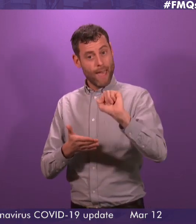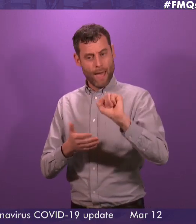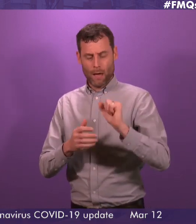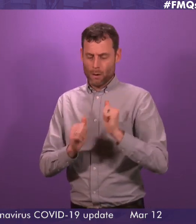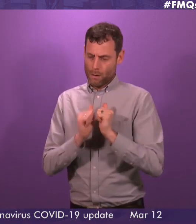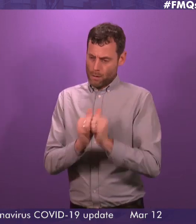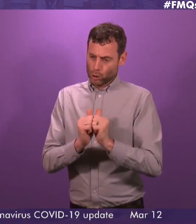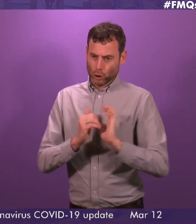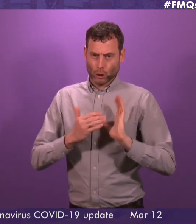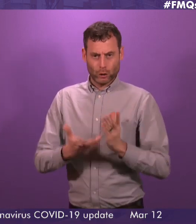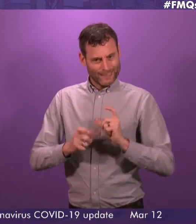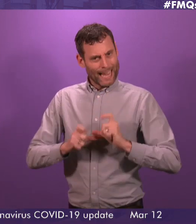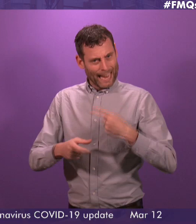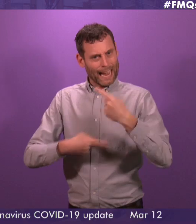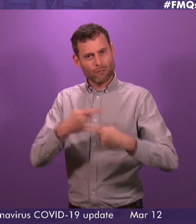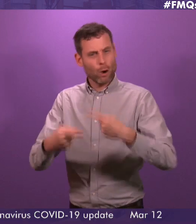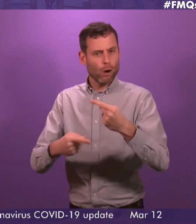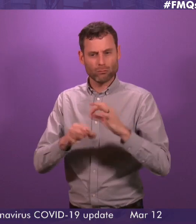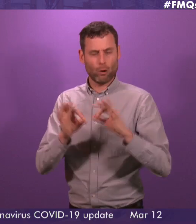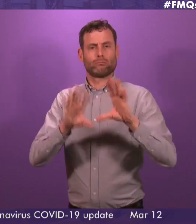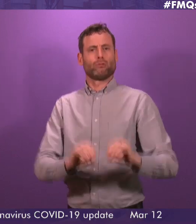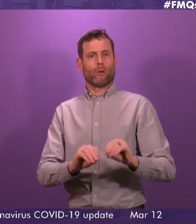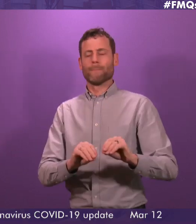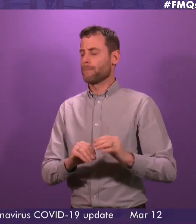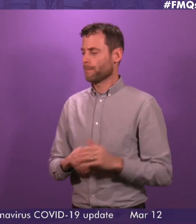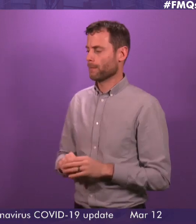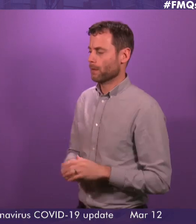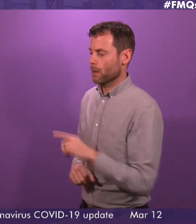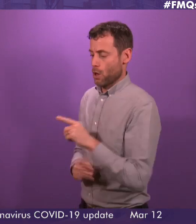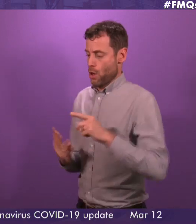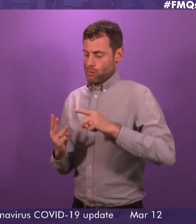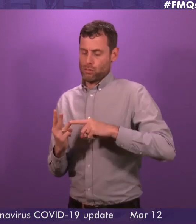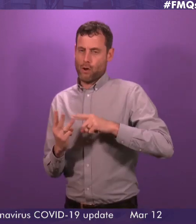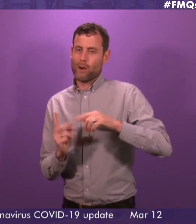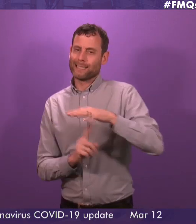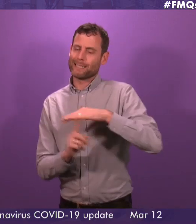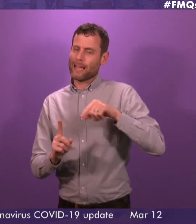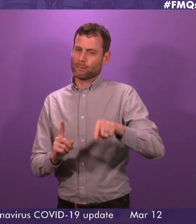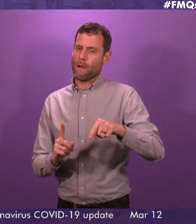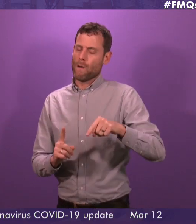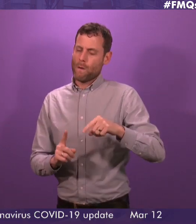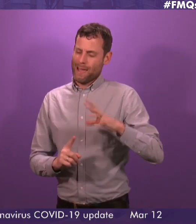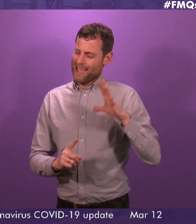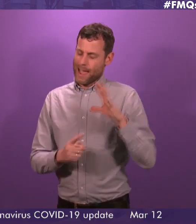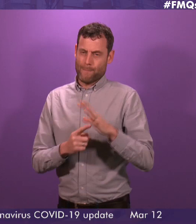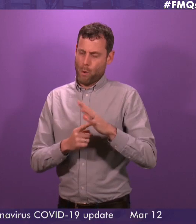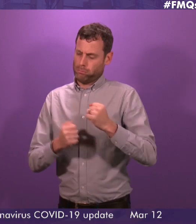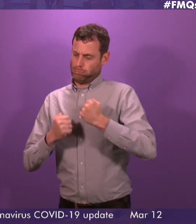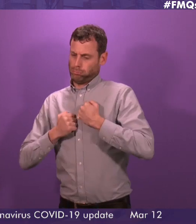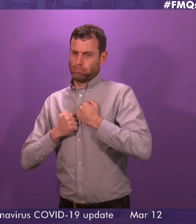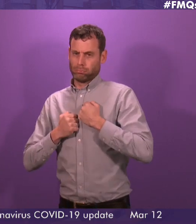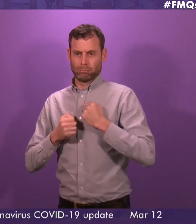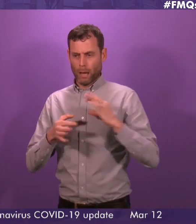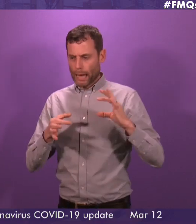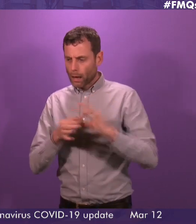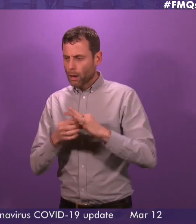months? Cabinet Secretary. So our third sector has always been a very important part of the